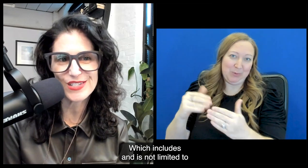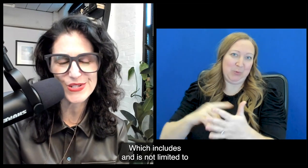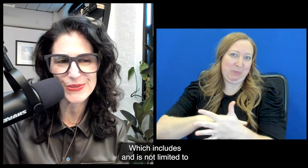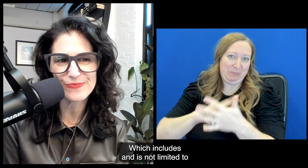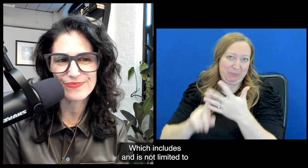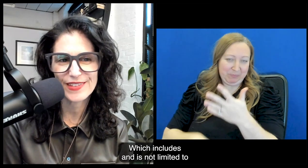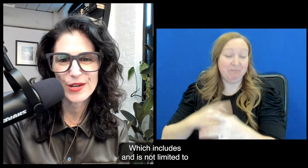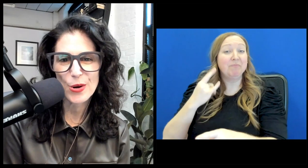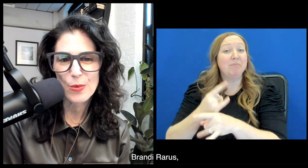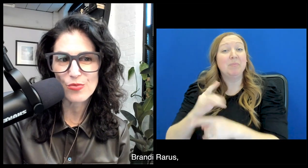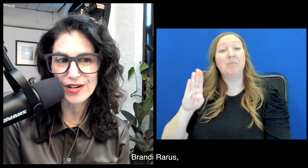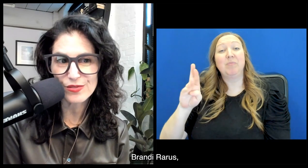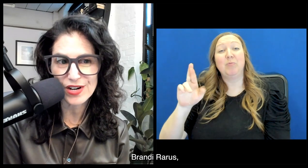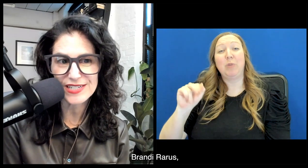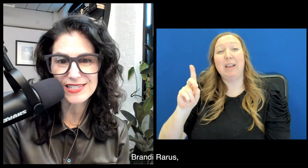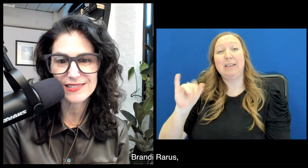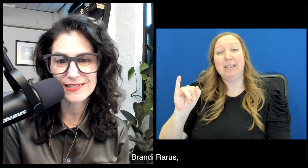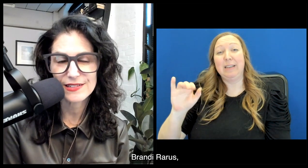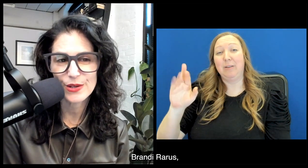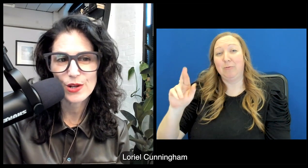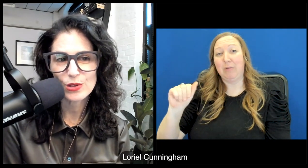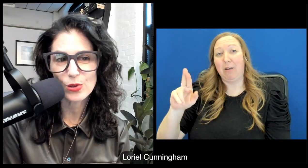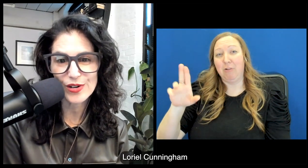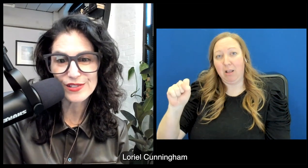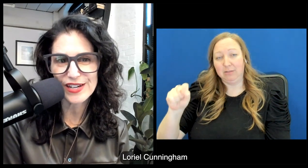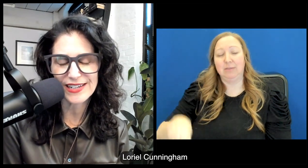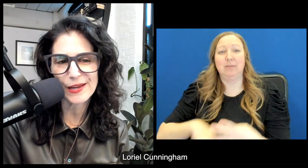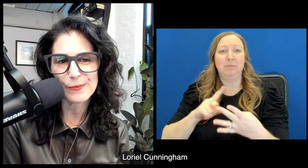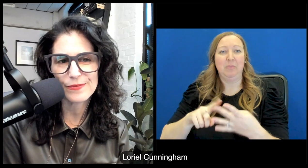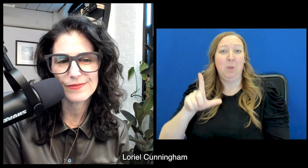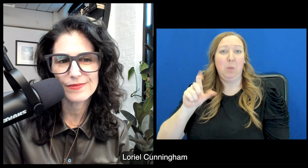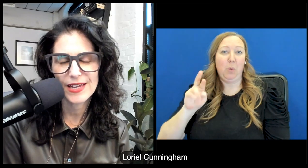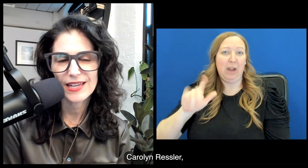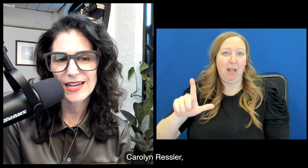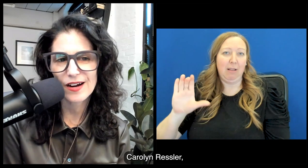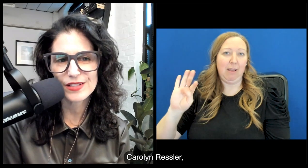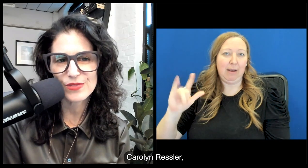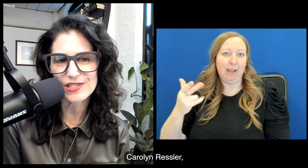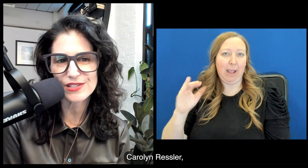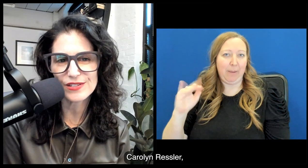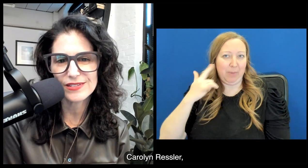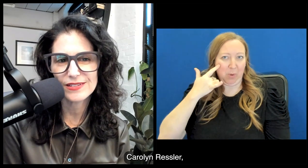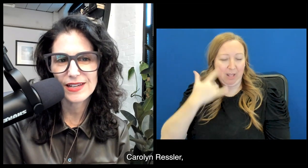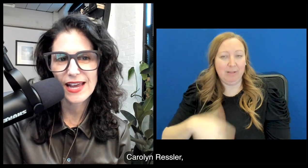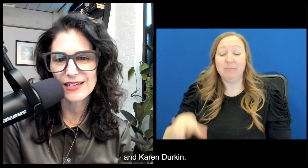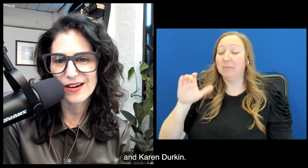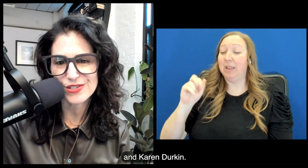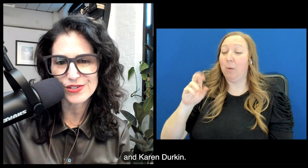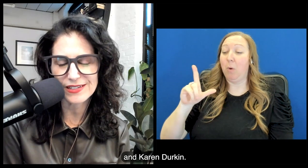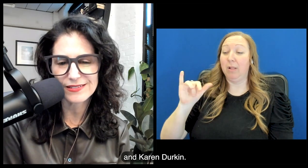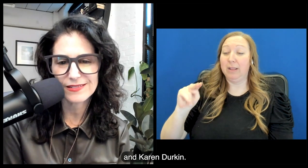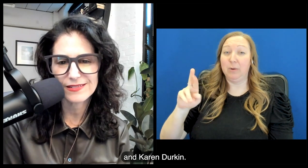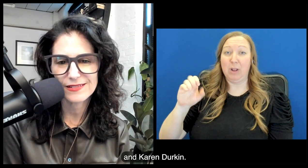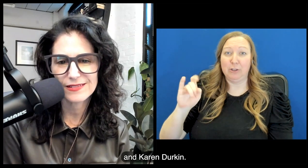not limited to Brandi Reris, L'Oreal Cunningham, Carolyn Ressler, and